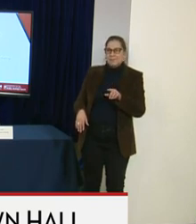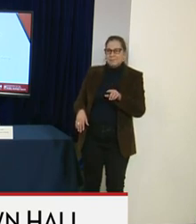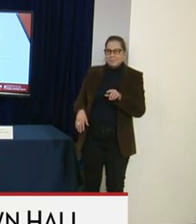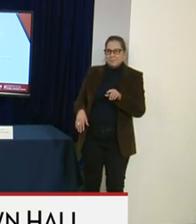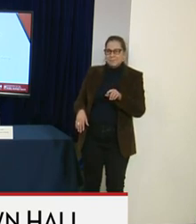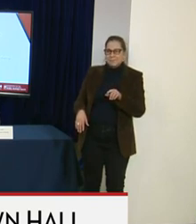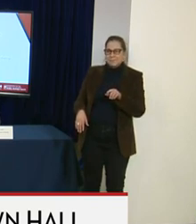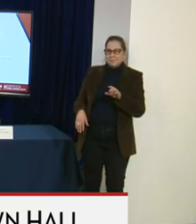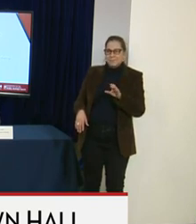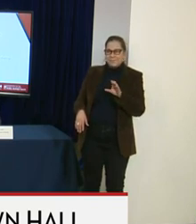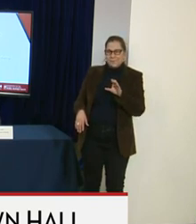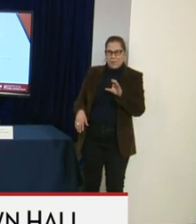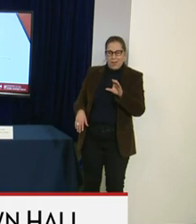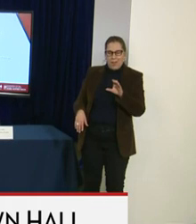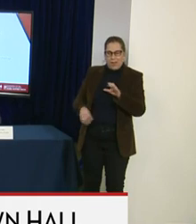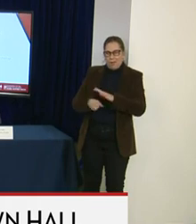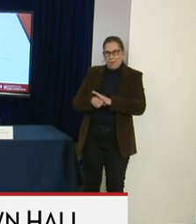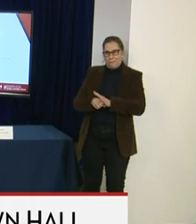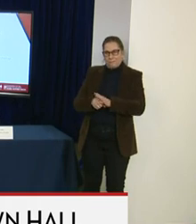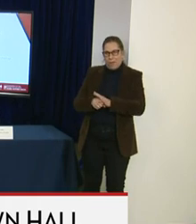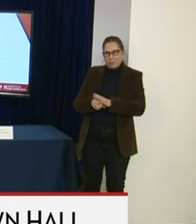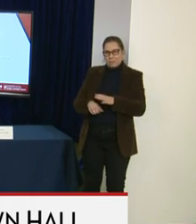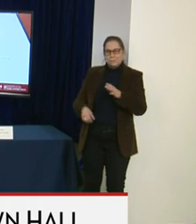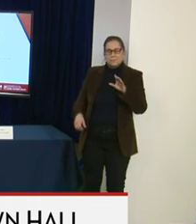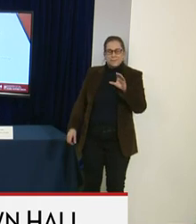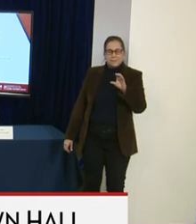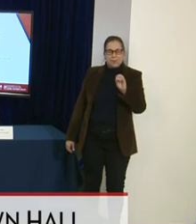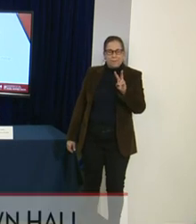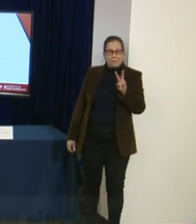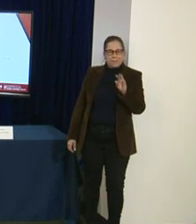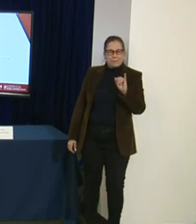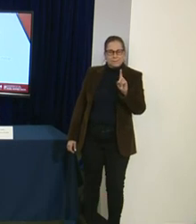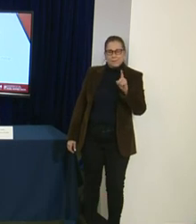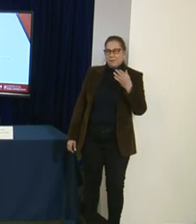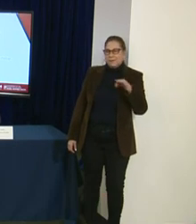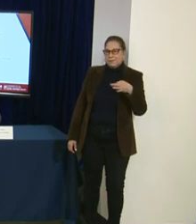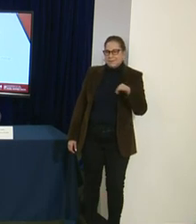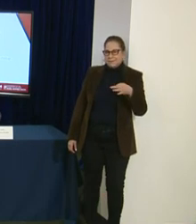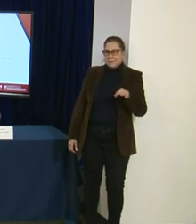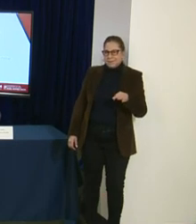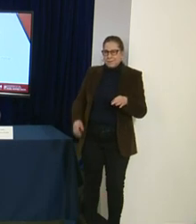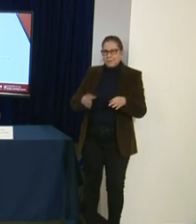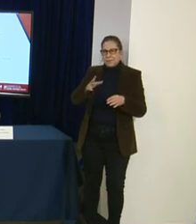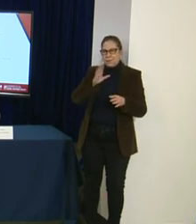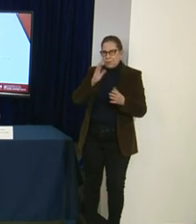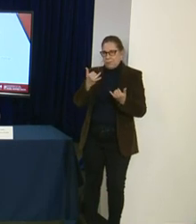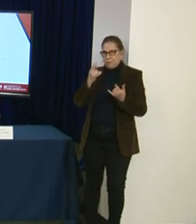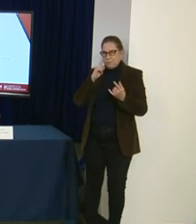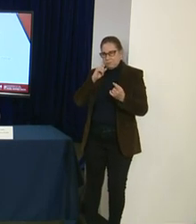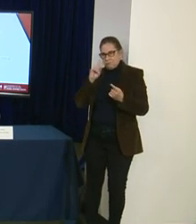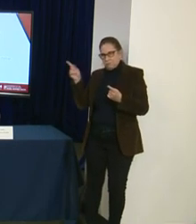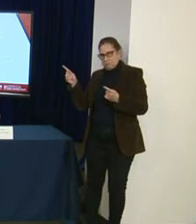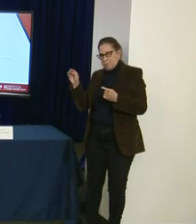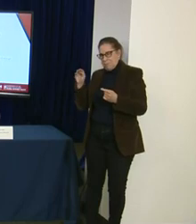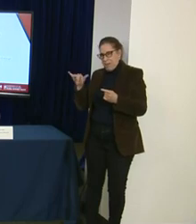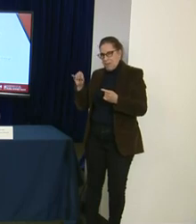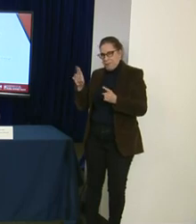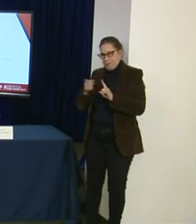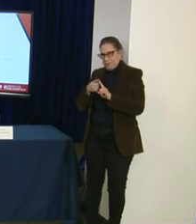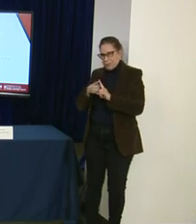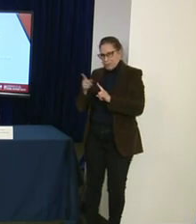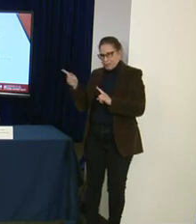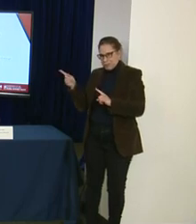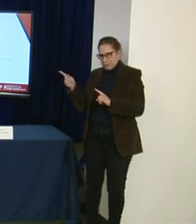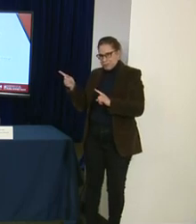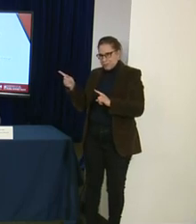coronavirus.dc.gov. We will now hear from Mayor Bowser. Thank you. Thank you, Tomas. I want to thank everybody for